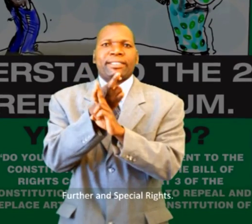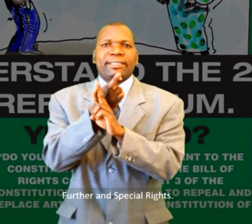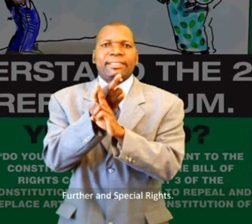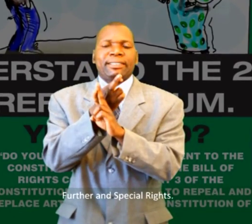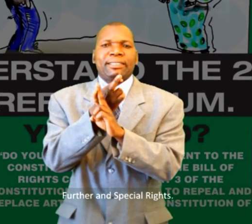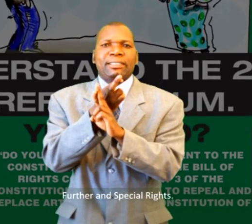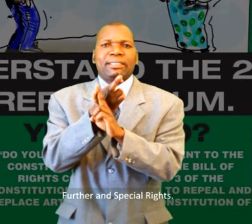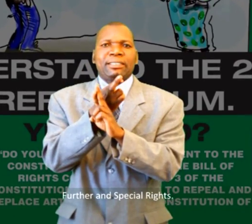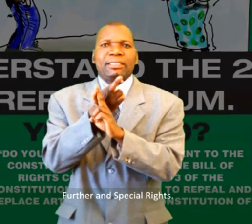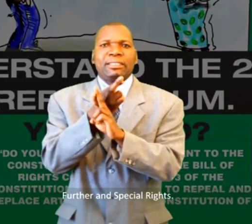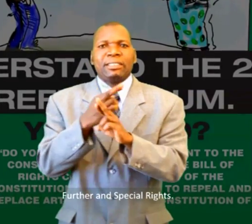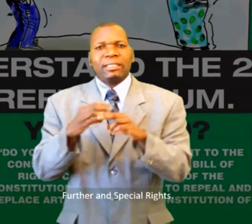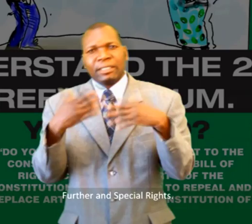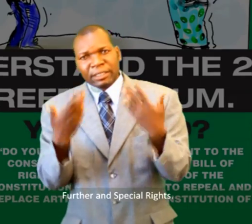Further and special rights.